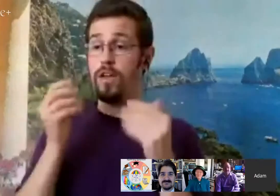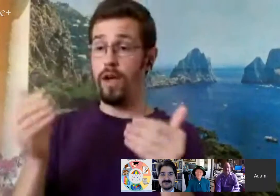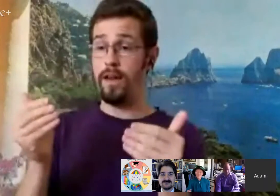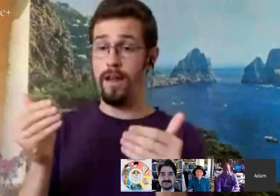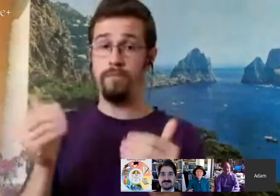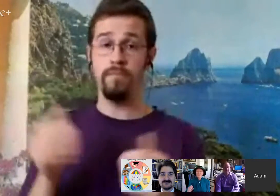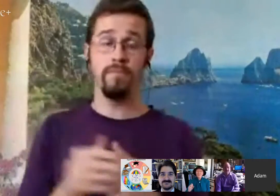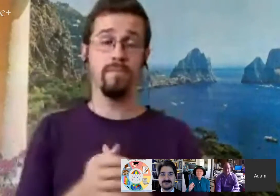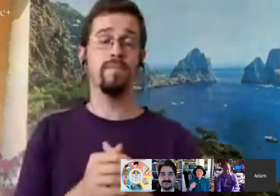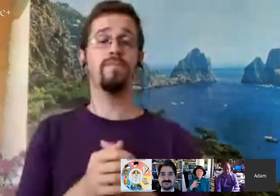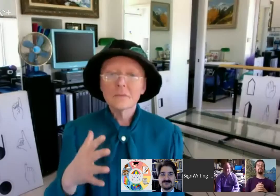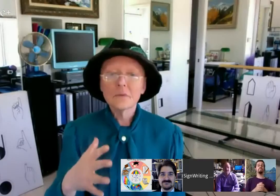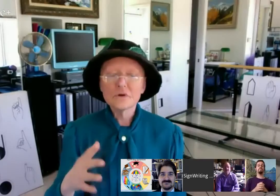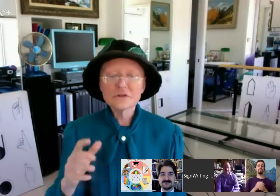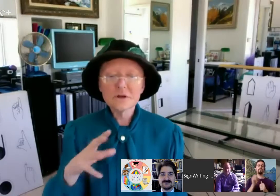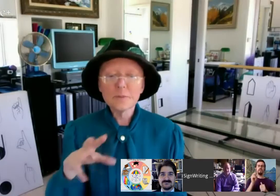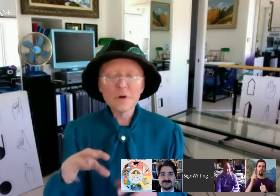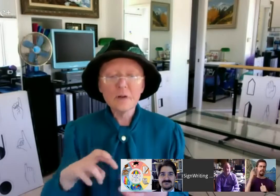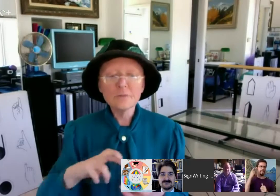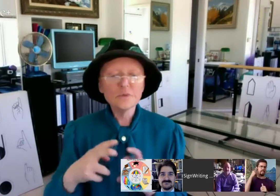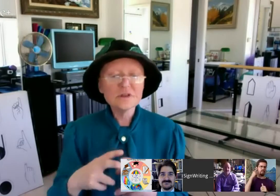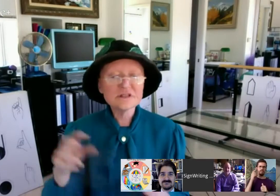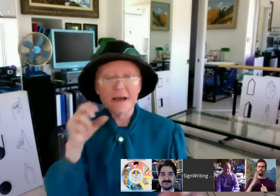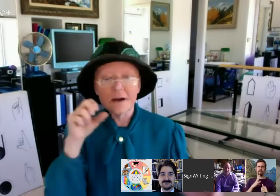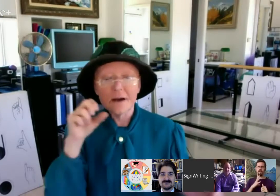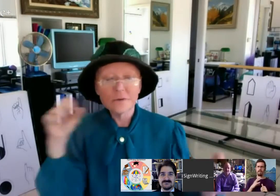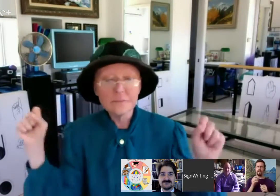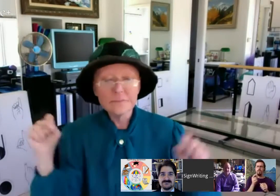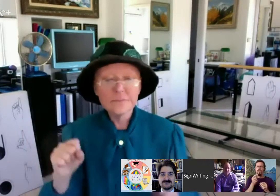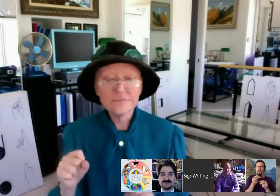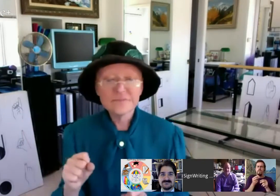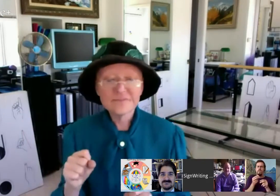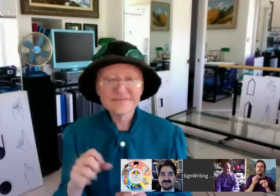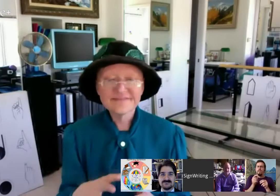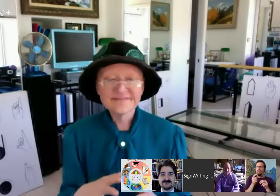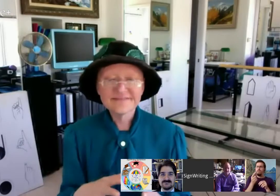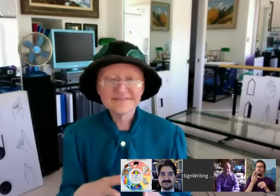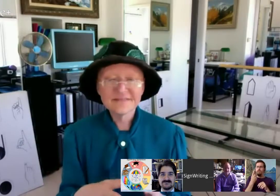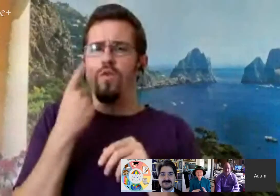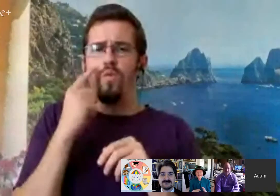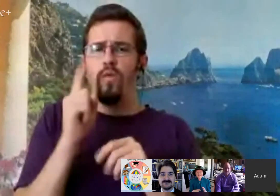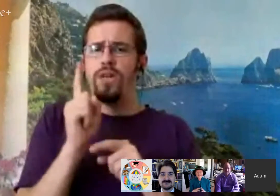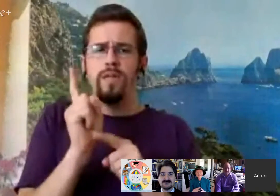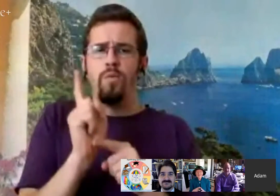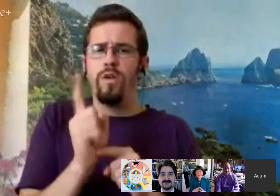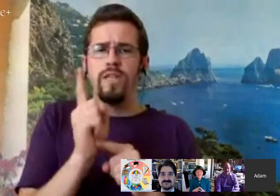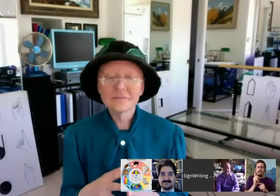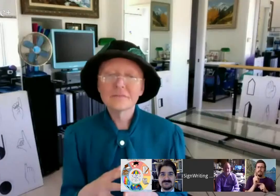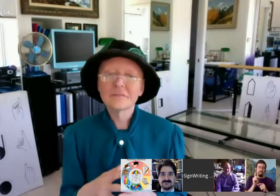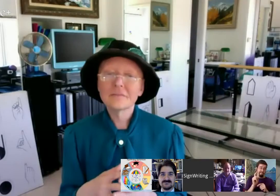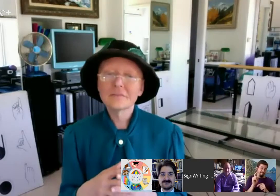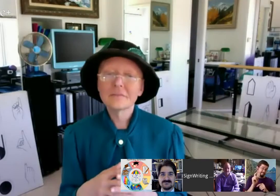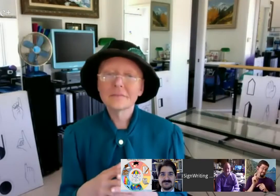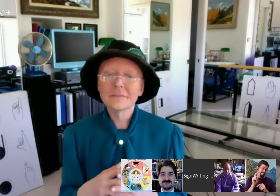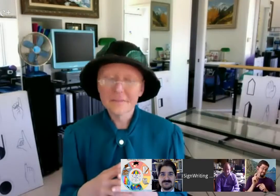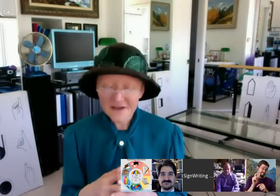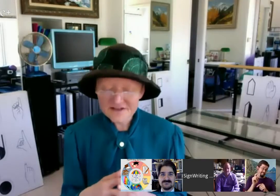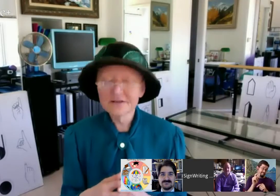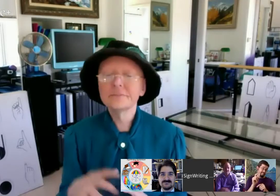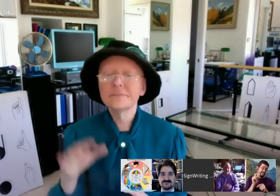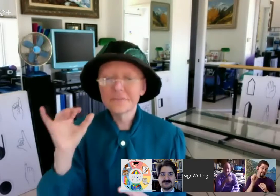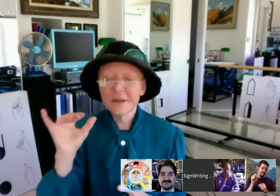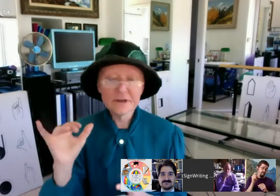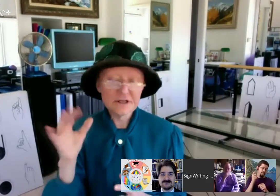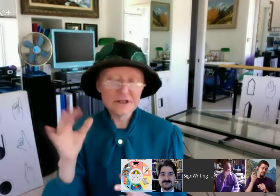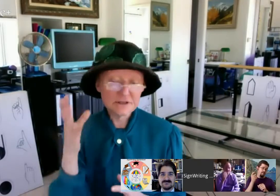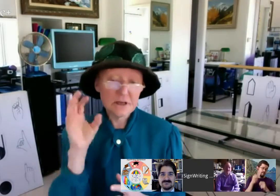Yeah, you can go ahead now. Was there a problem with the sound? For one second.